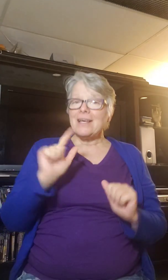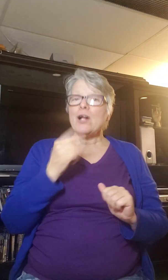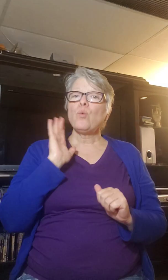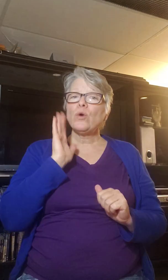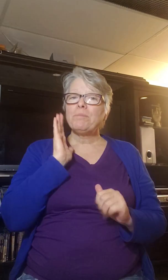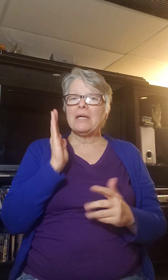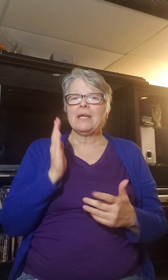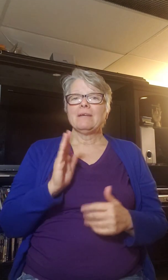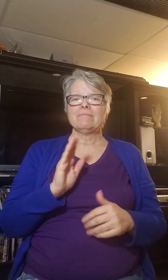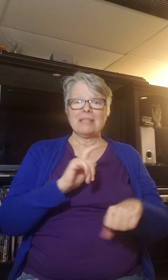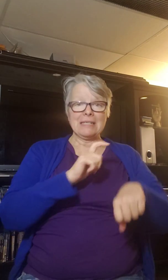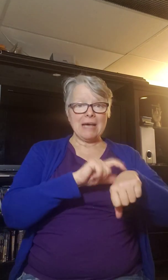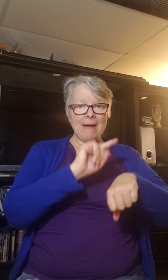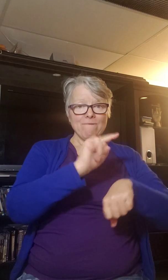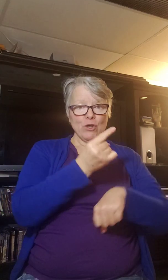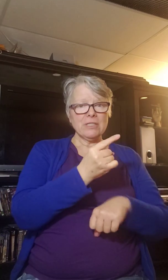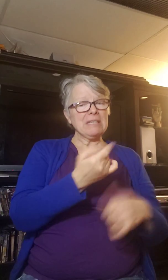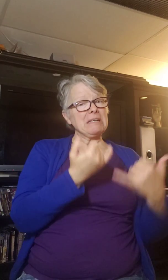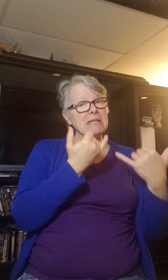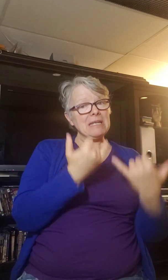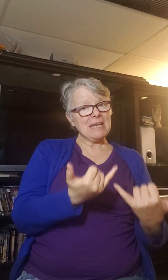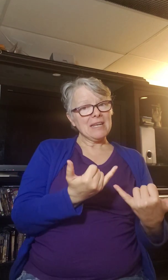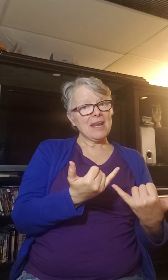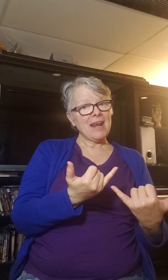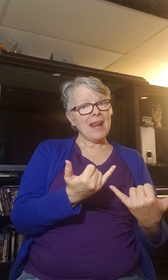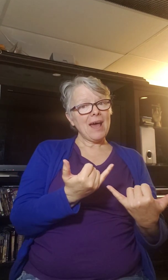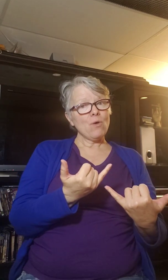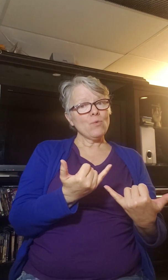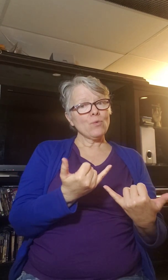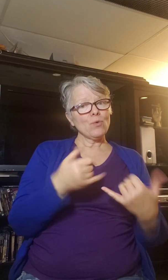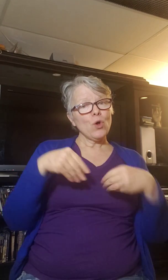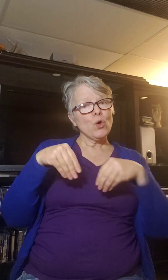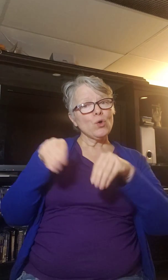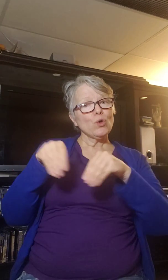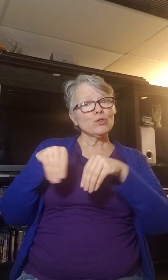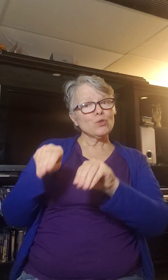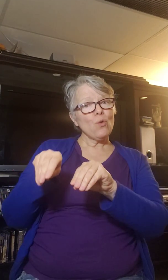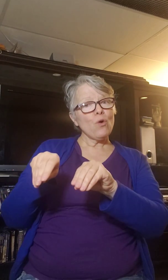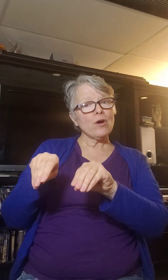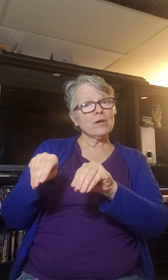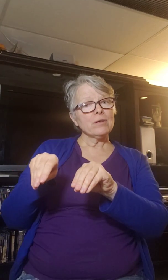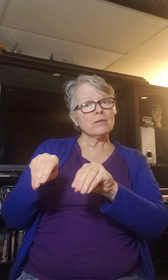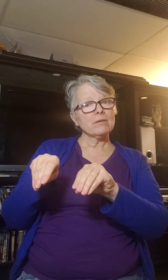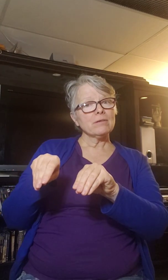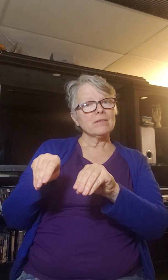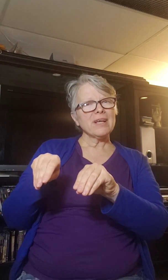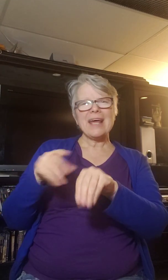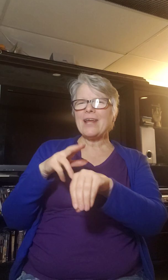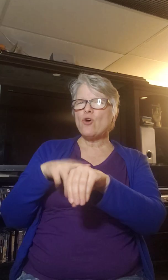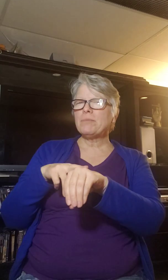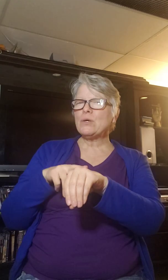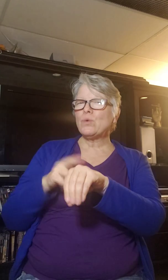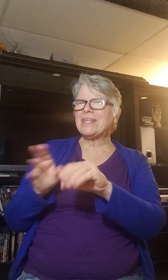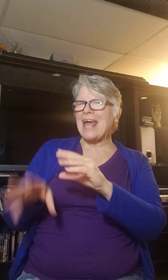ASL would be time first, now, store, and I normally would